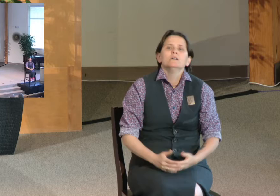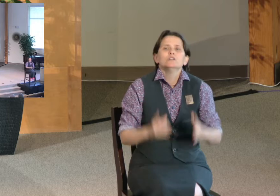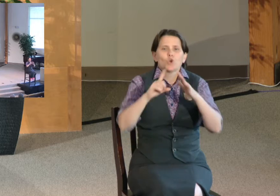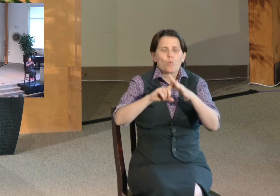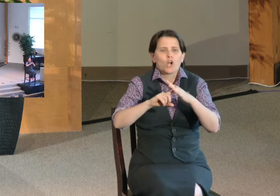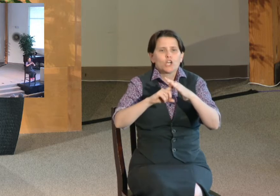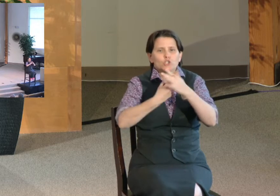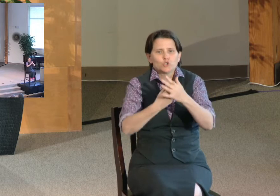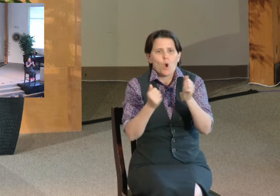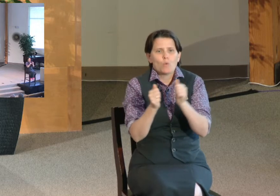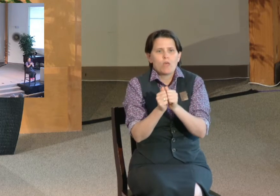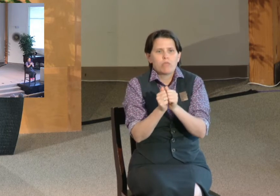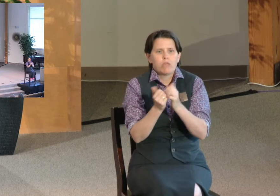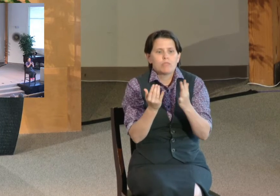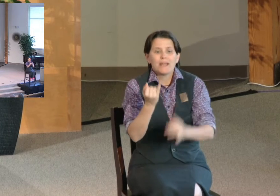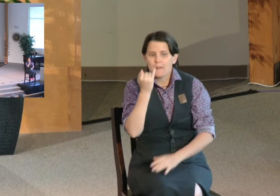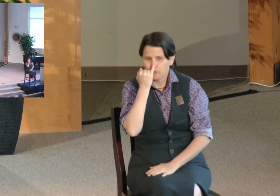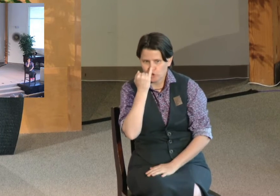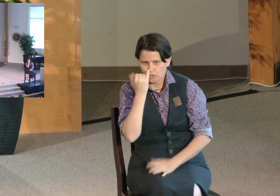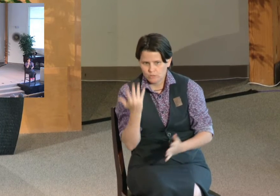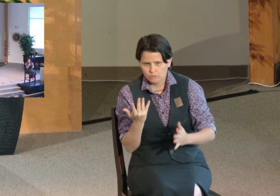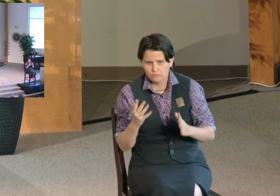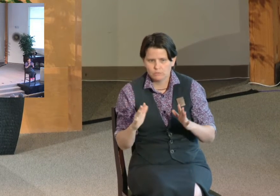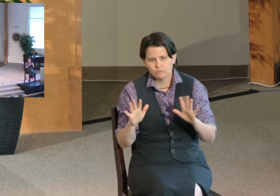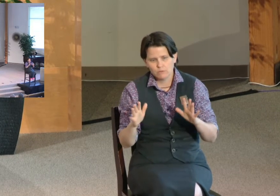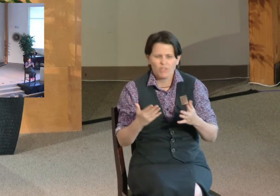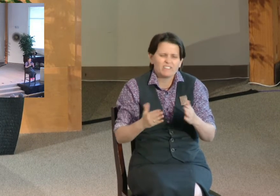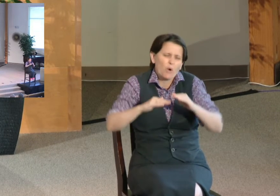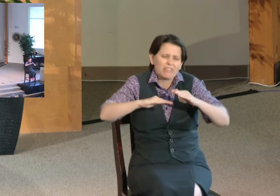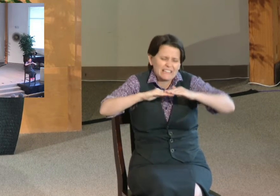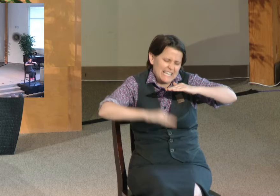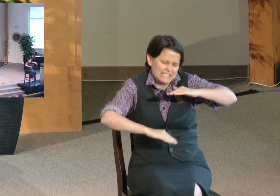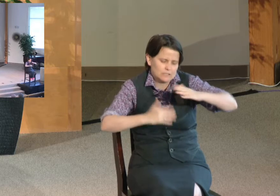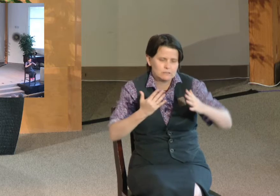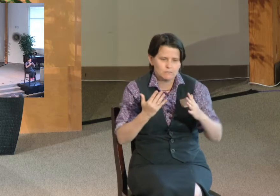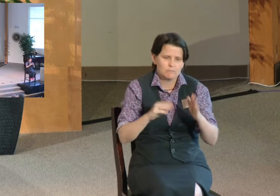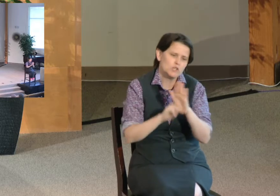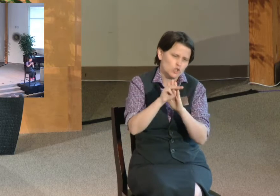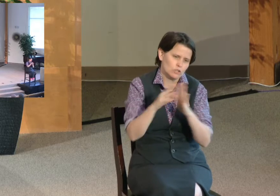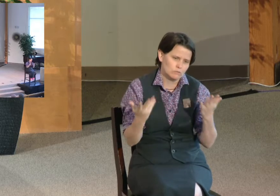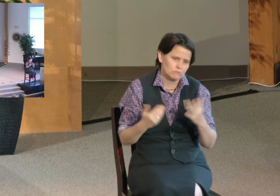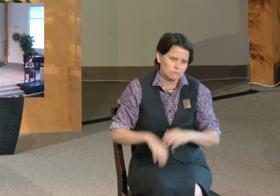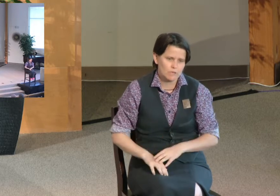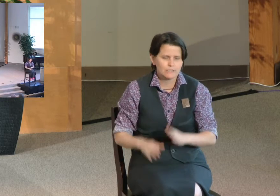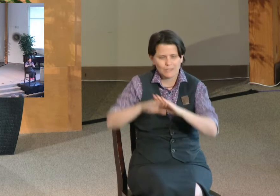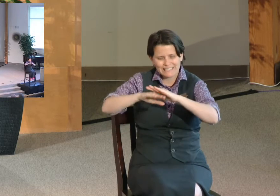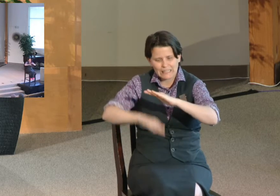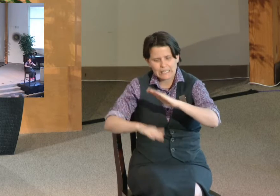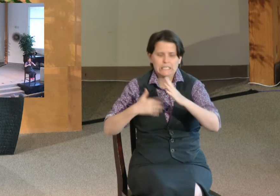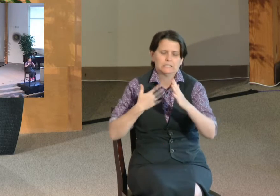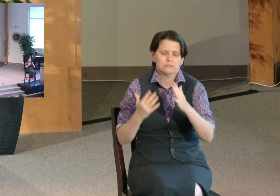So this is the first developed archetype in manhood. And it's really about the